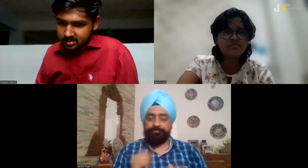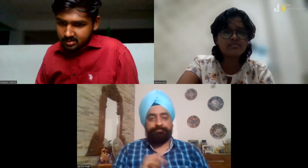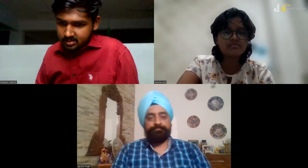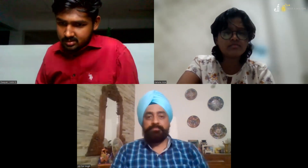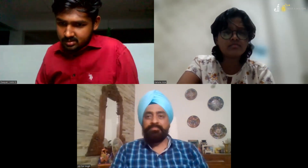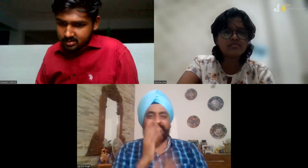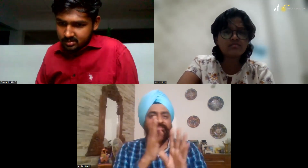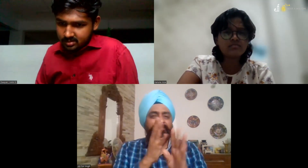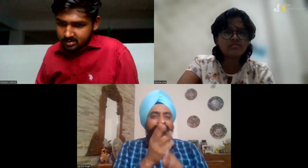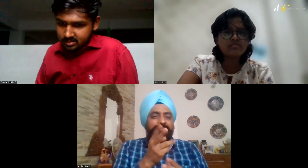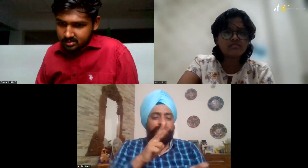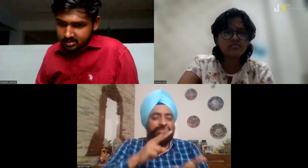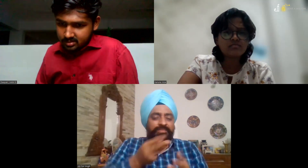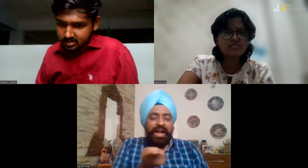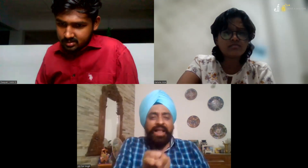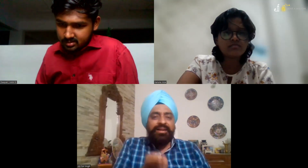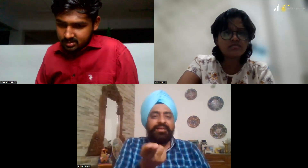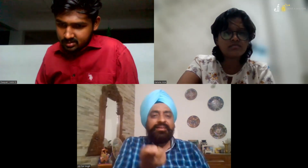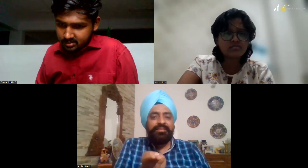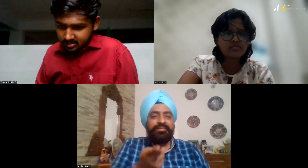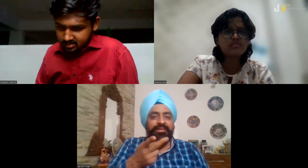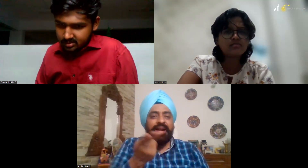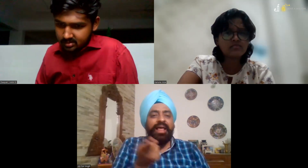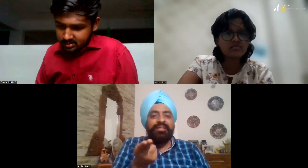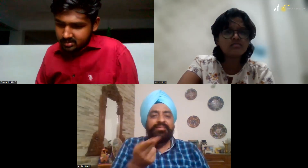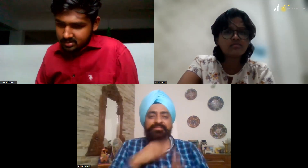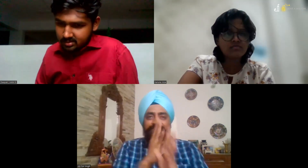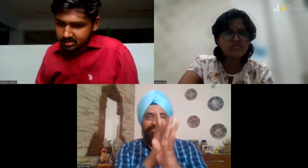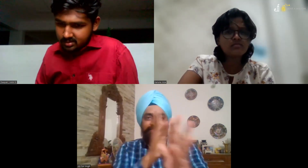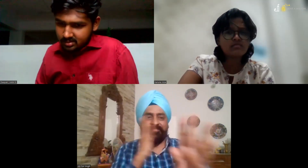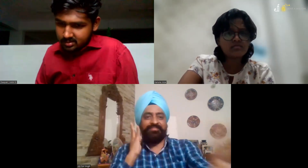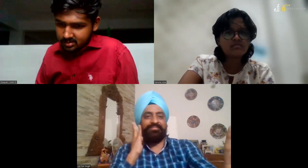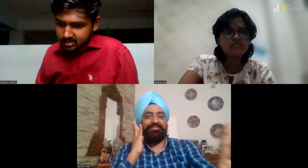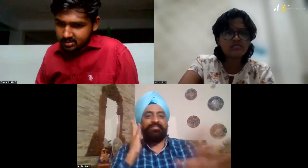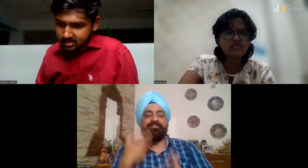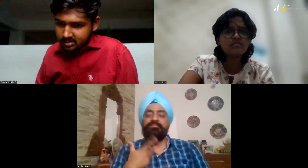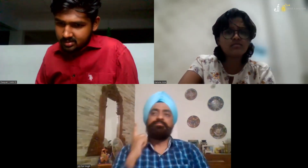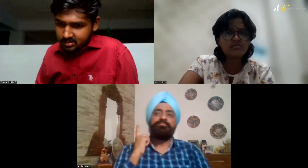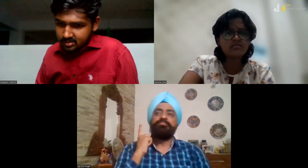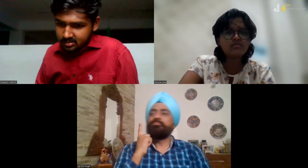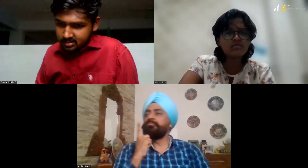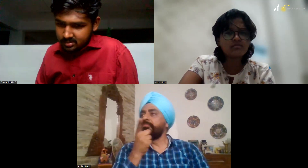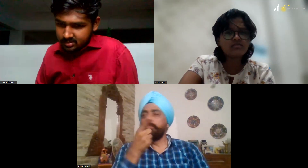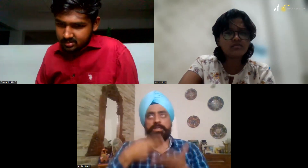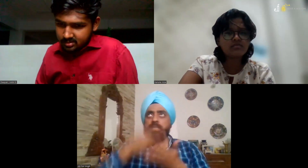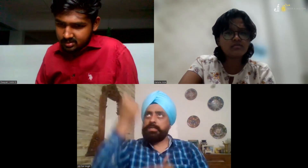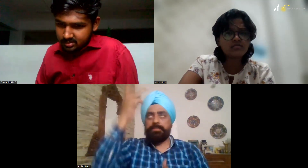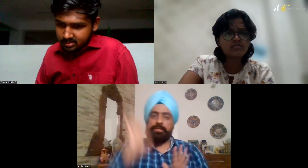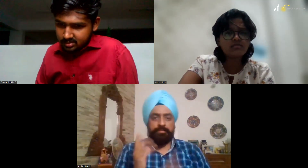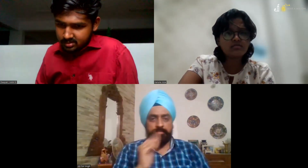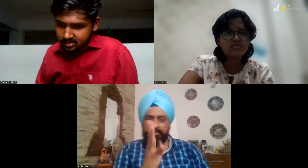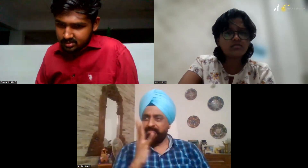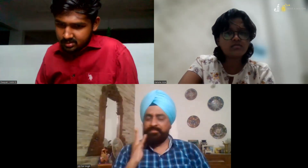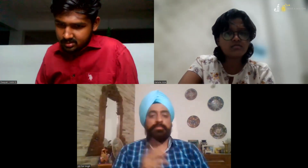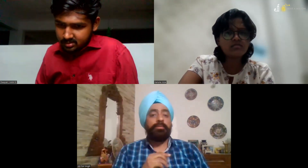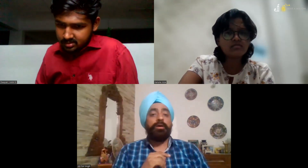but somehow we managed it. And with the tickets, we stayed in the queue and we